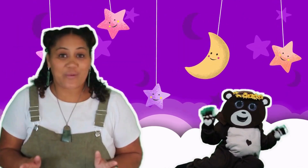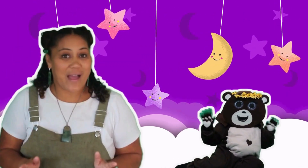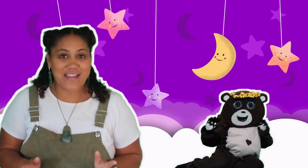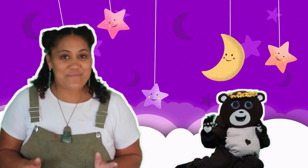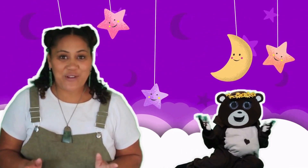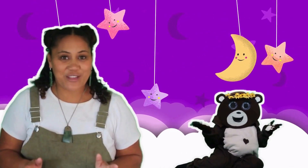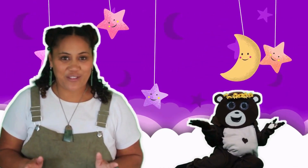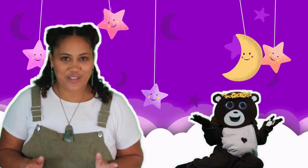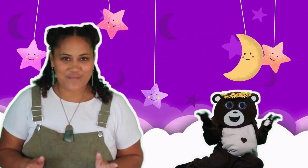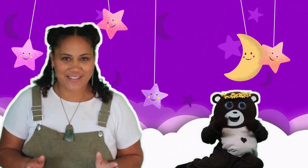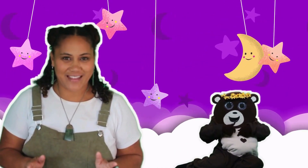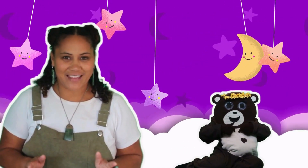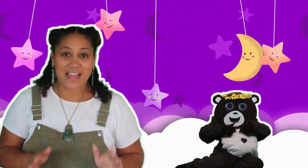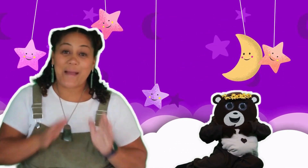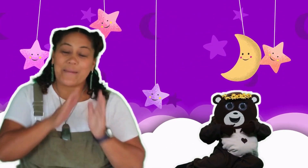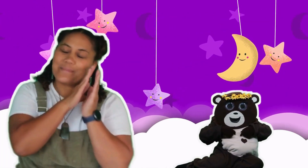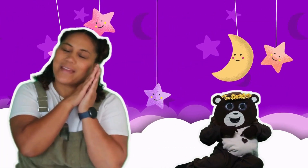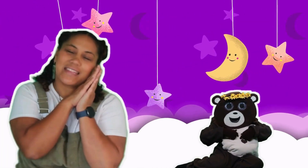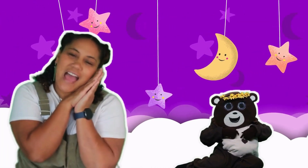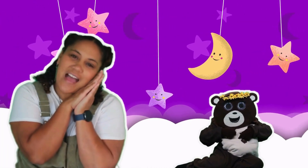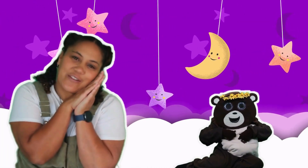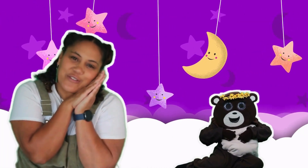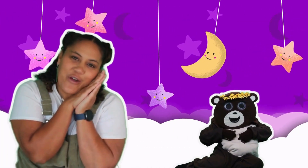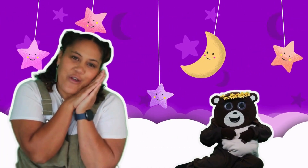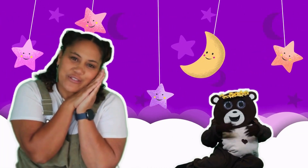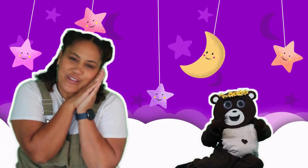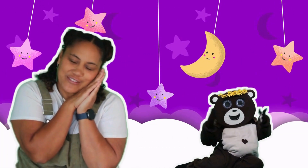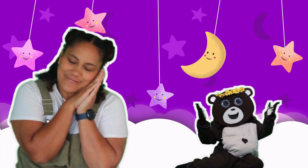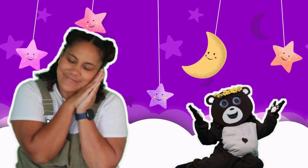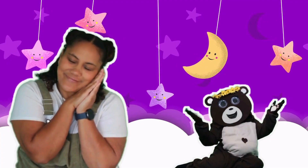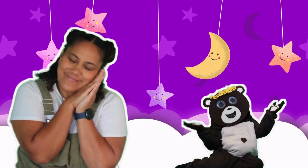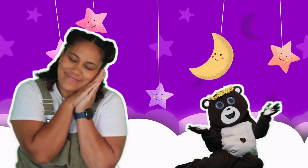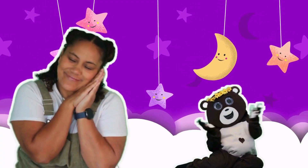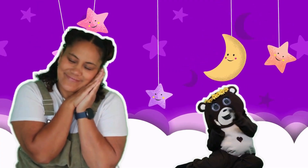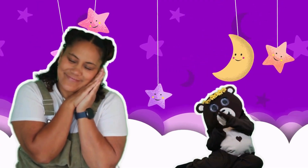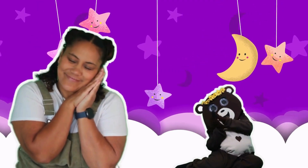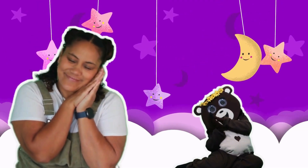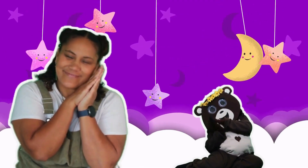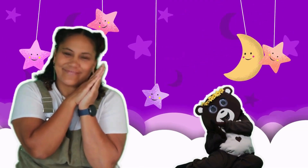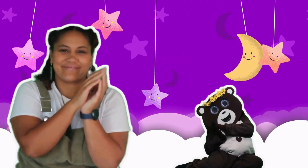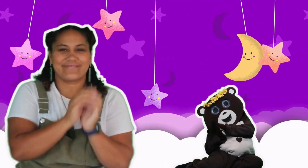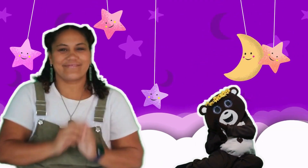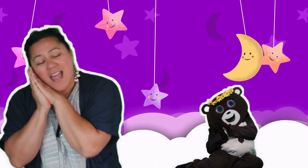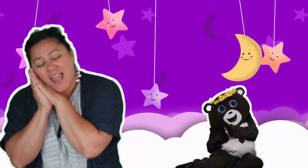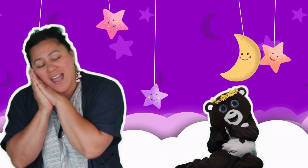Ko te wae moe koutou mā, me tākoto koutou.